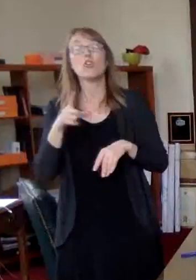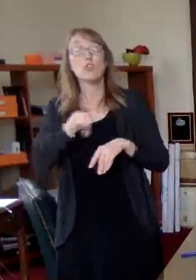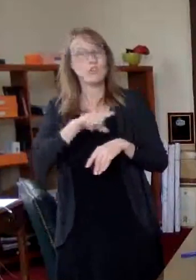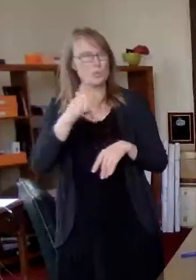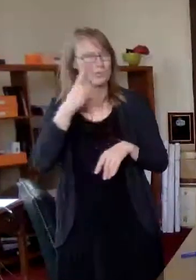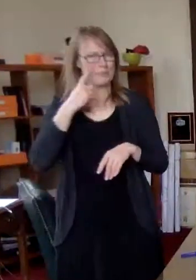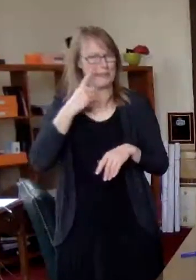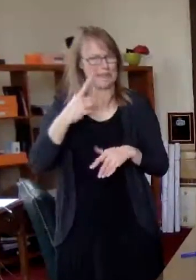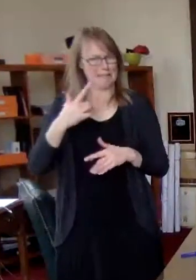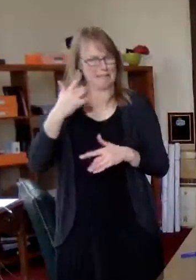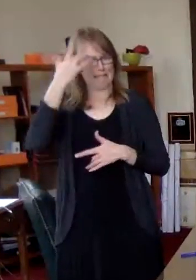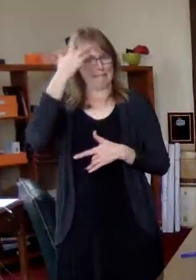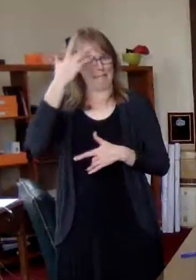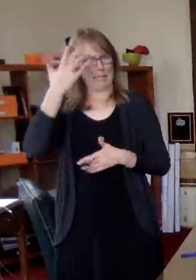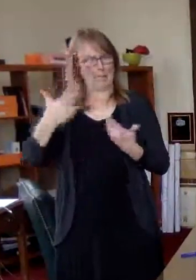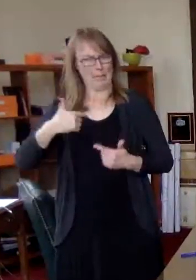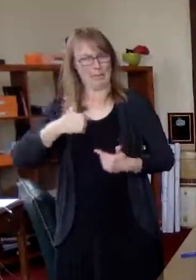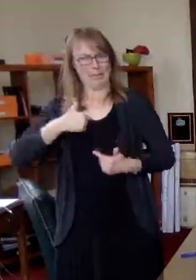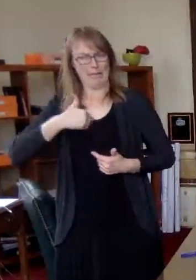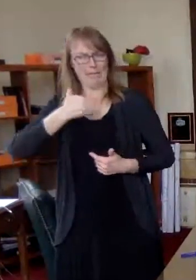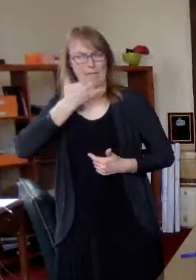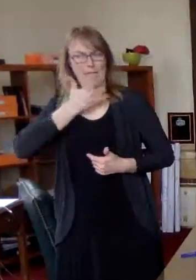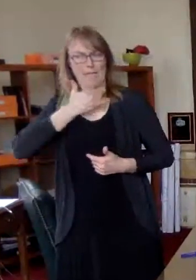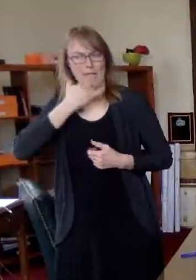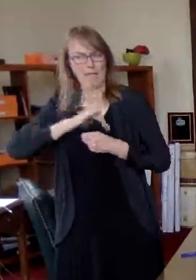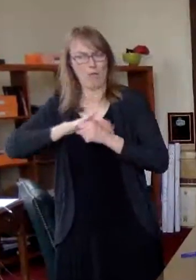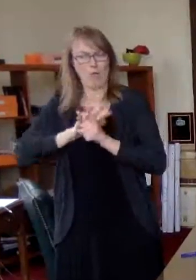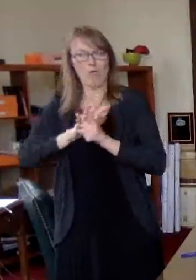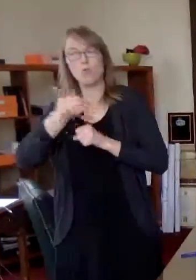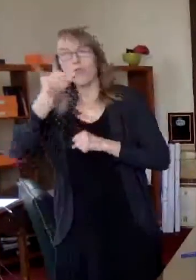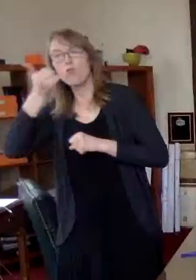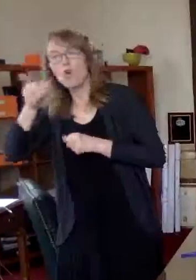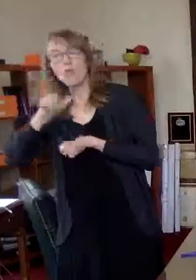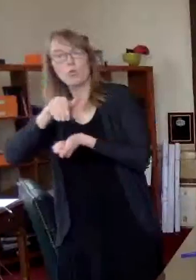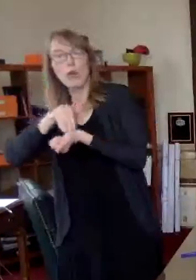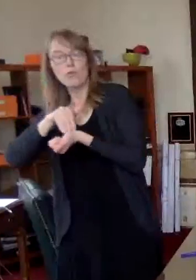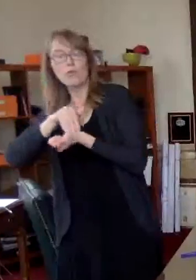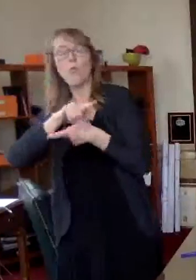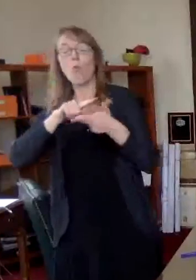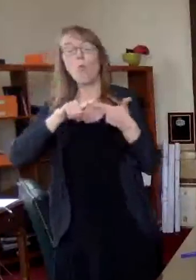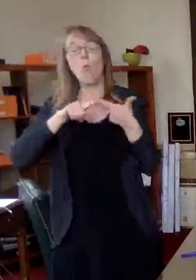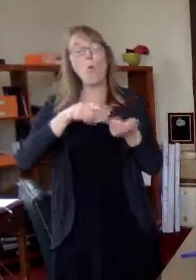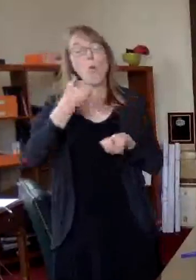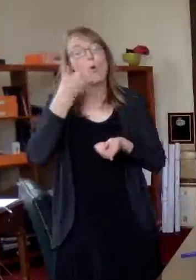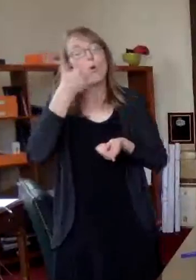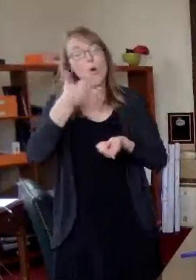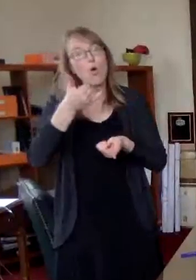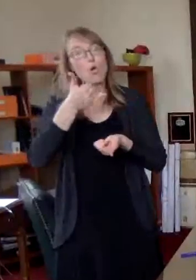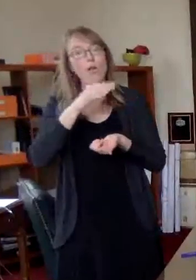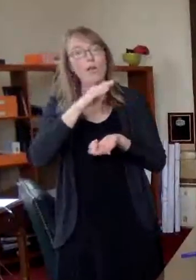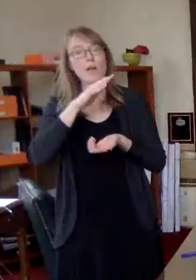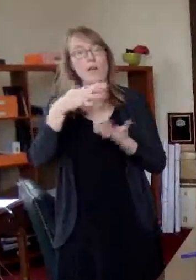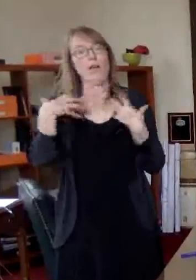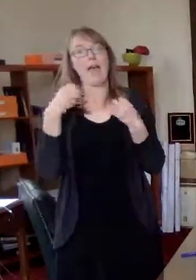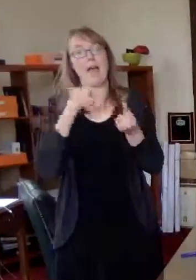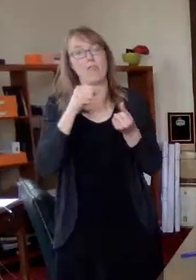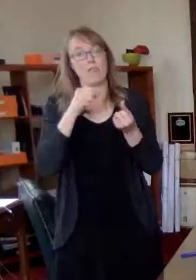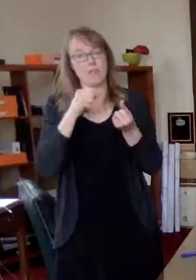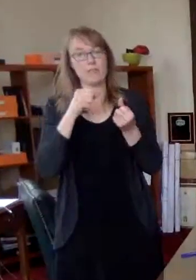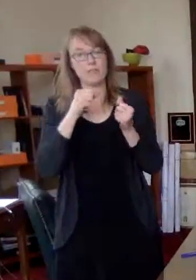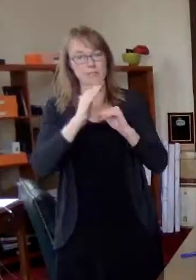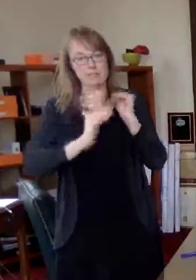your federally qualified health center. All the federally qualified health centers in the city are giving tests at this